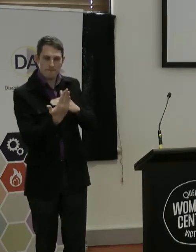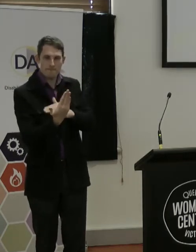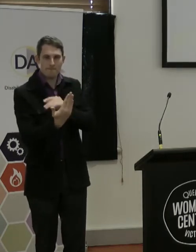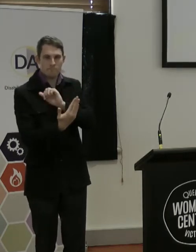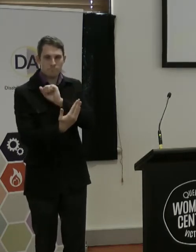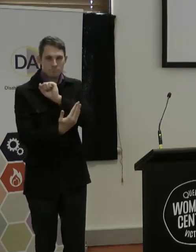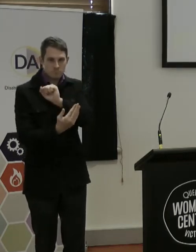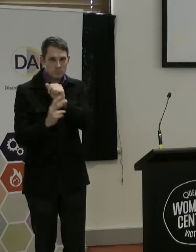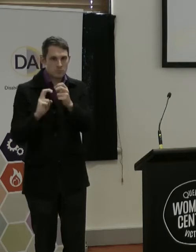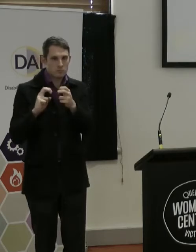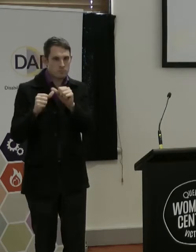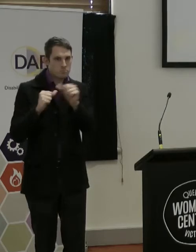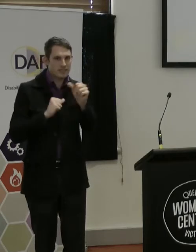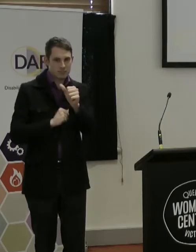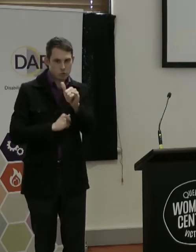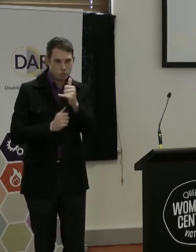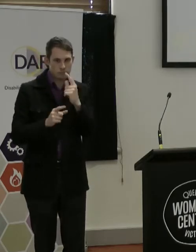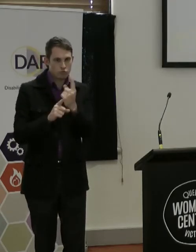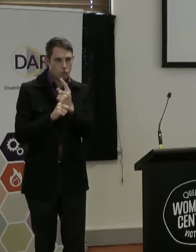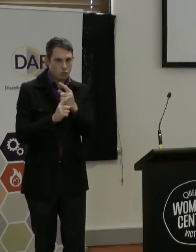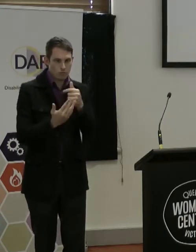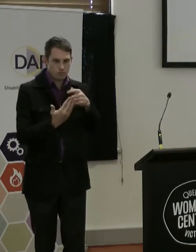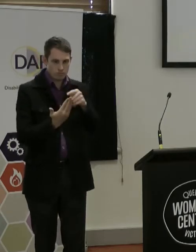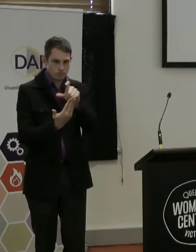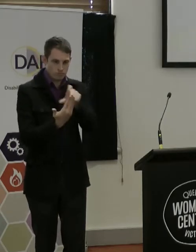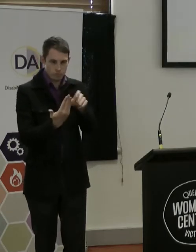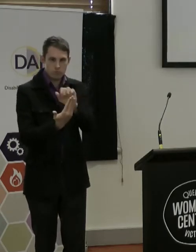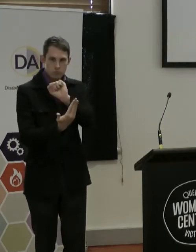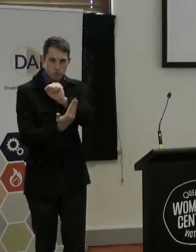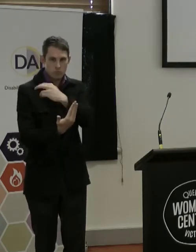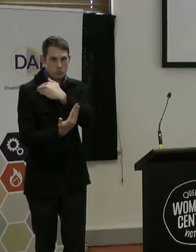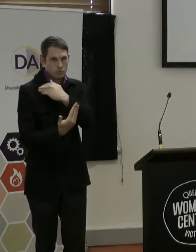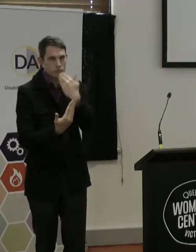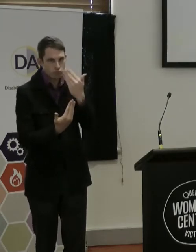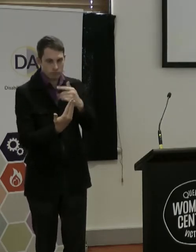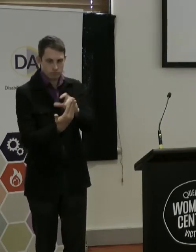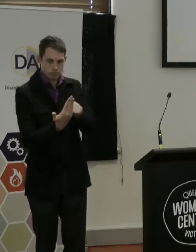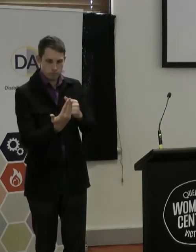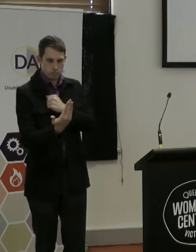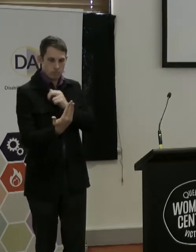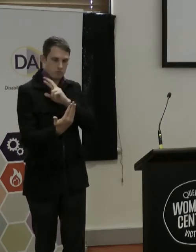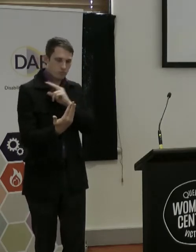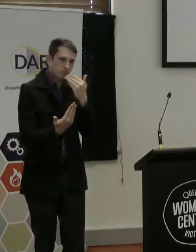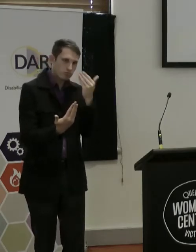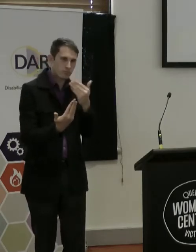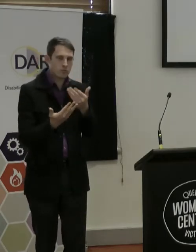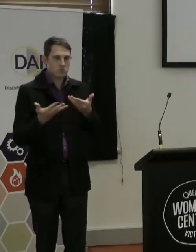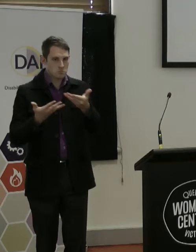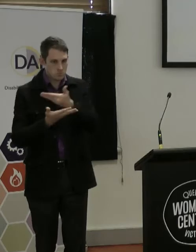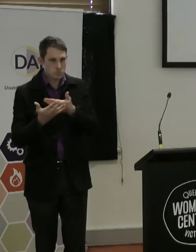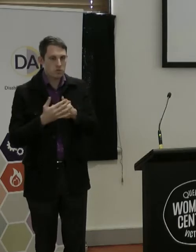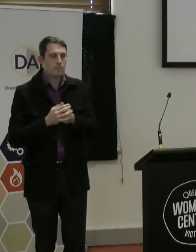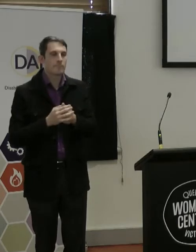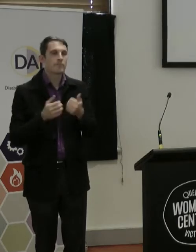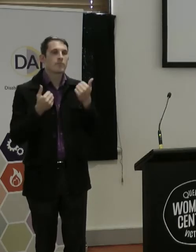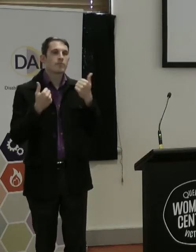delegates who were best placed to speak to those specific issues. All of that work was building up to the constructive dialogue that would take